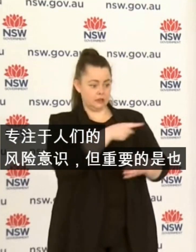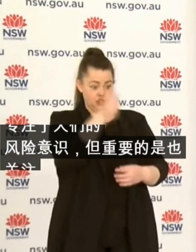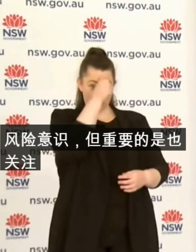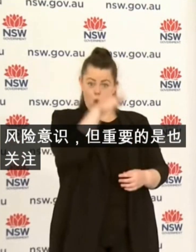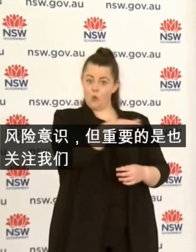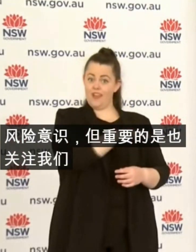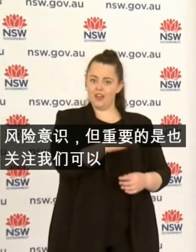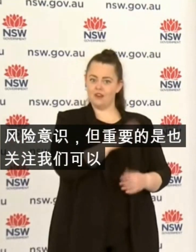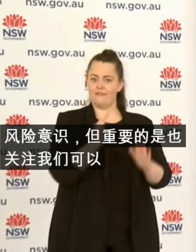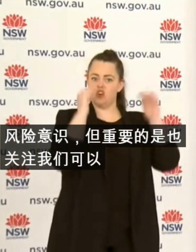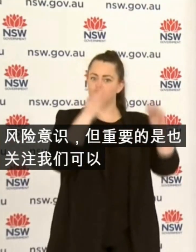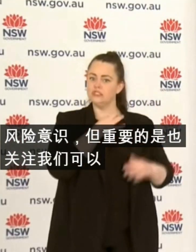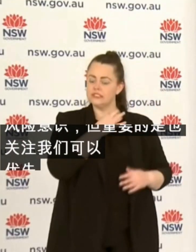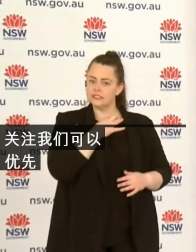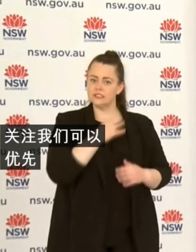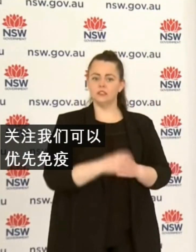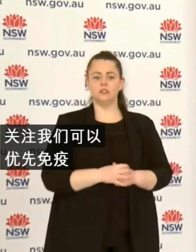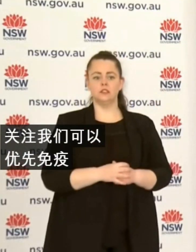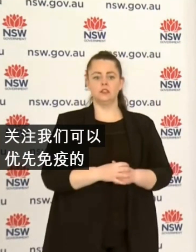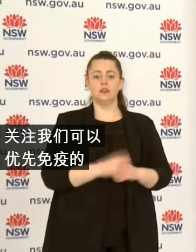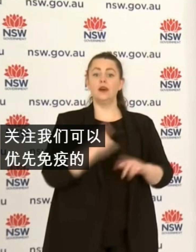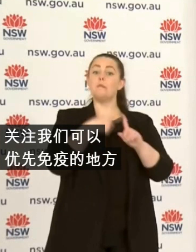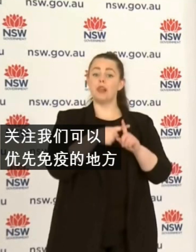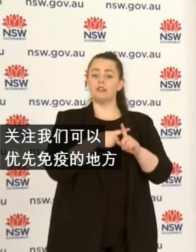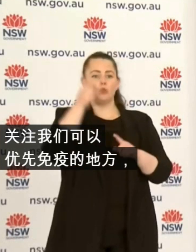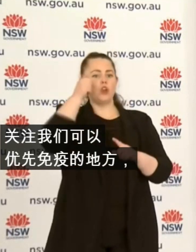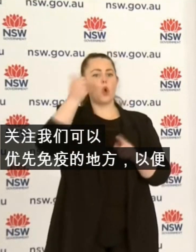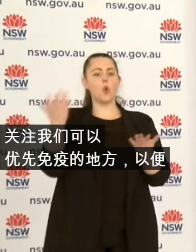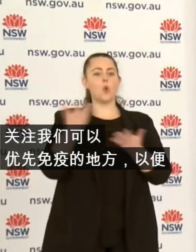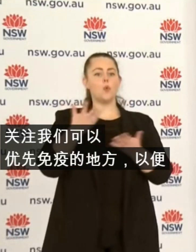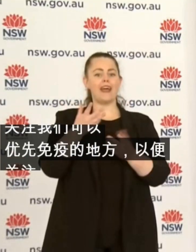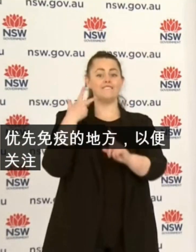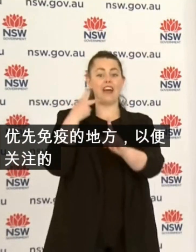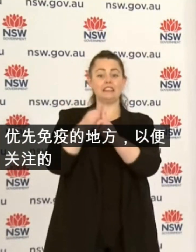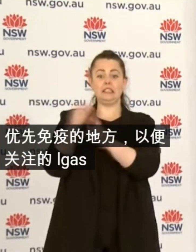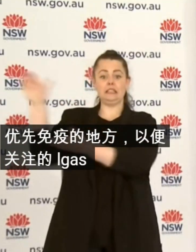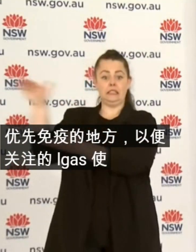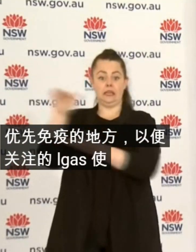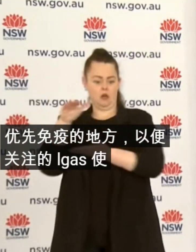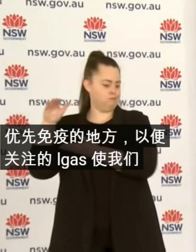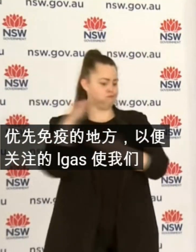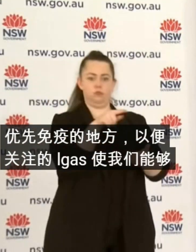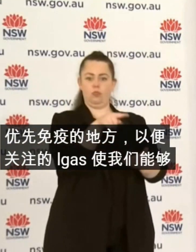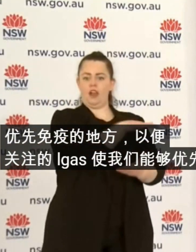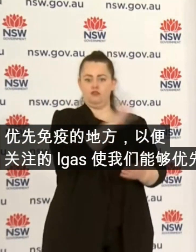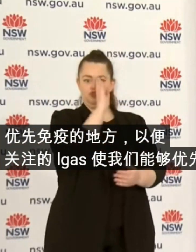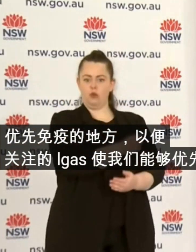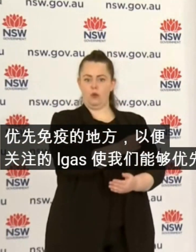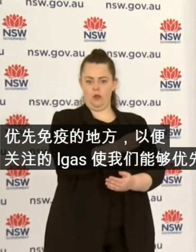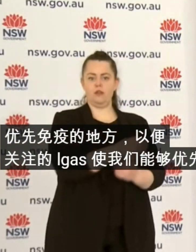also focusing where we can prioritise immunisation. So that the LGAs of concern have allowed us